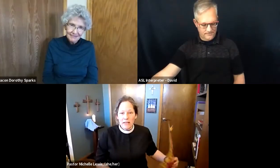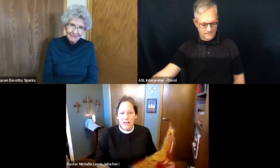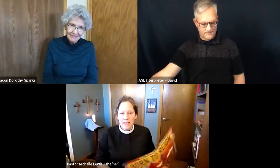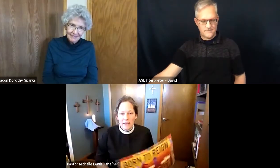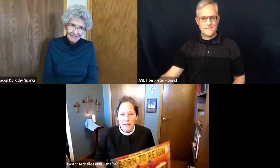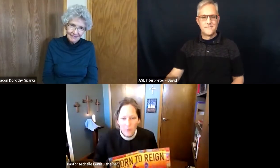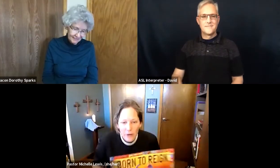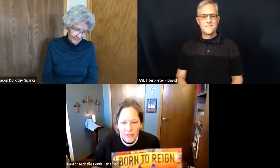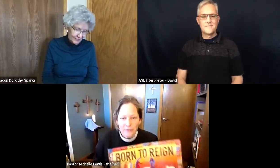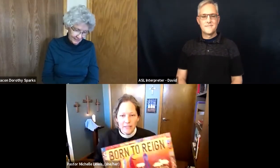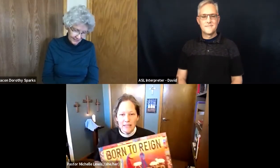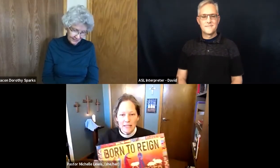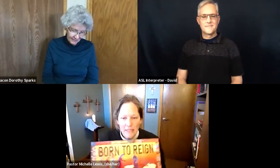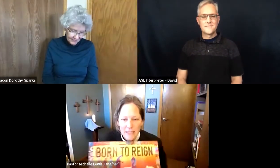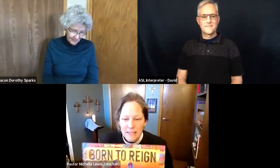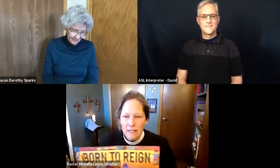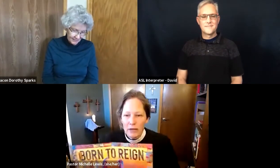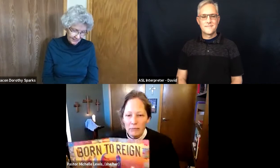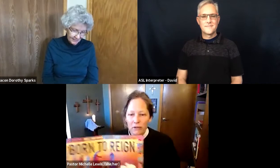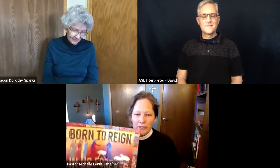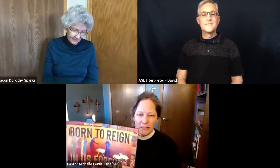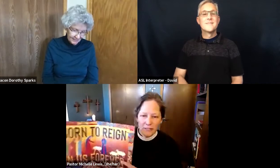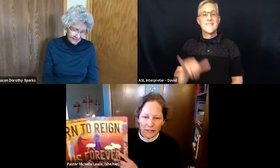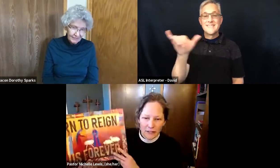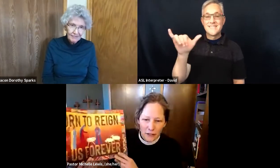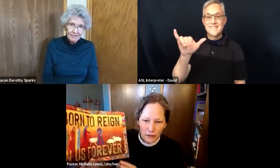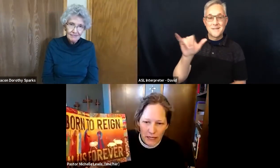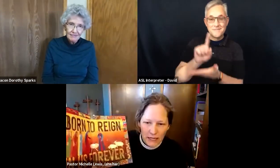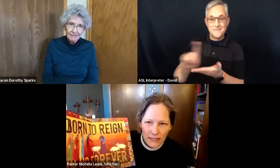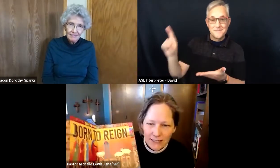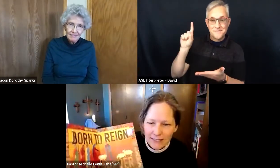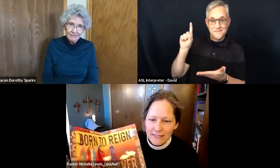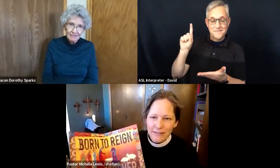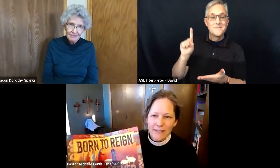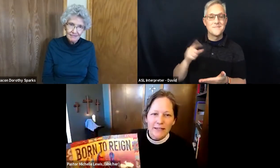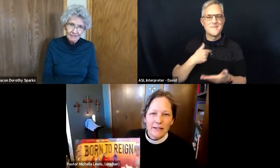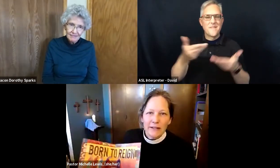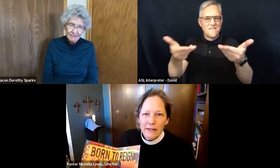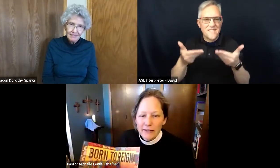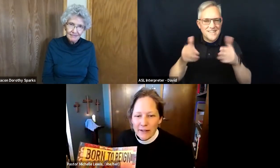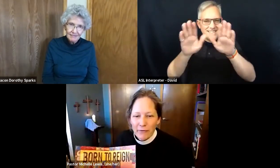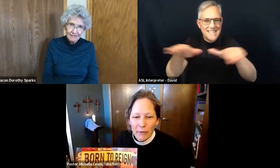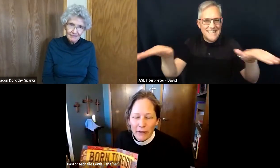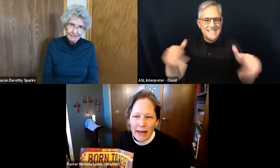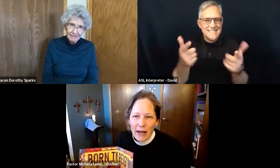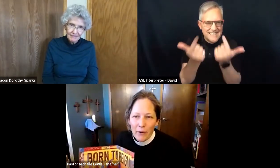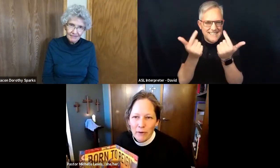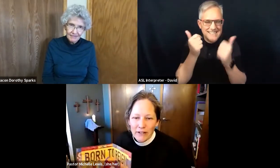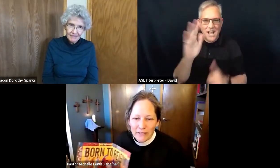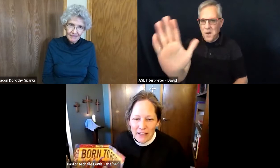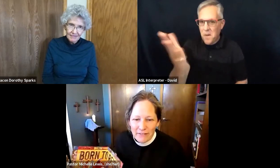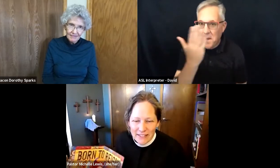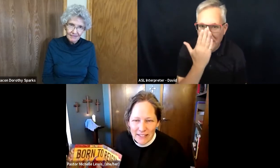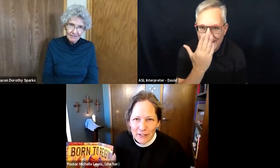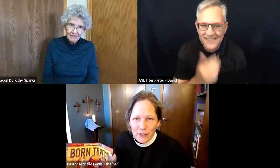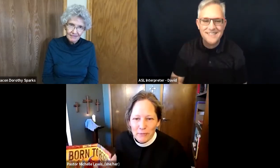last week, I want to invite the kids to come up close to their screens. If we were at Bread